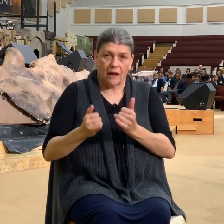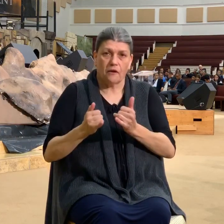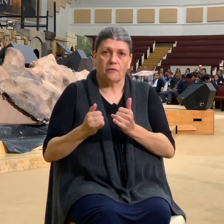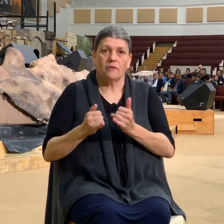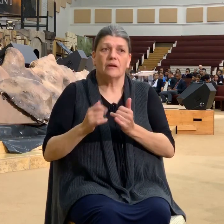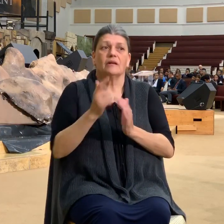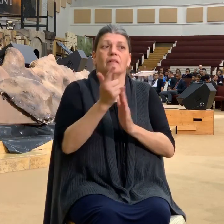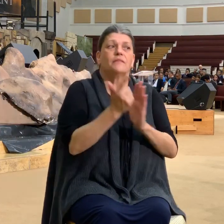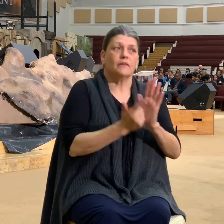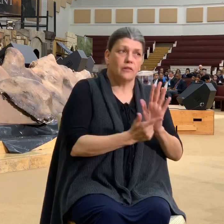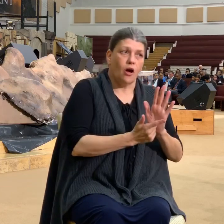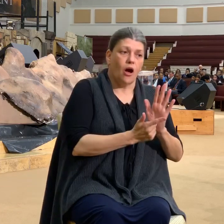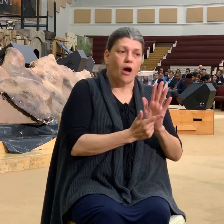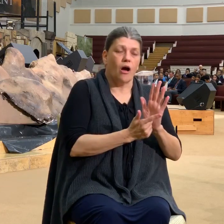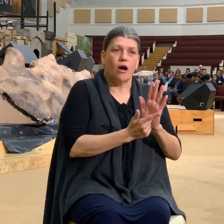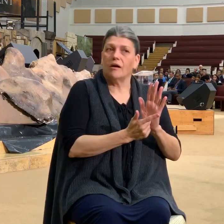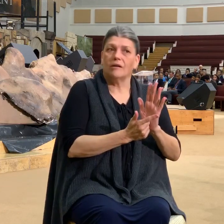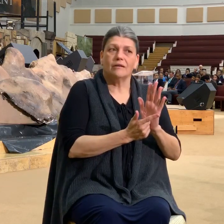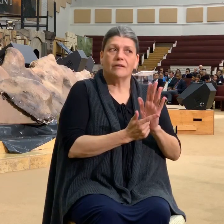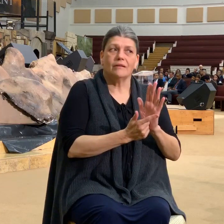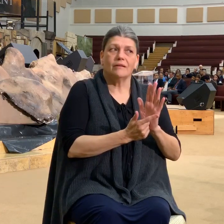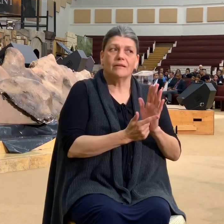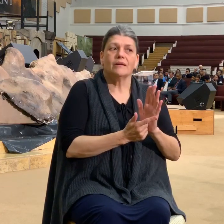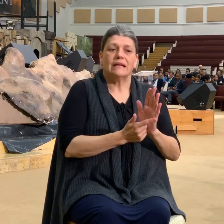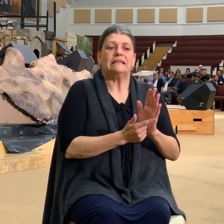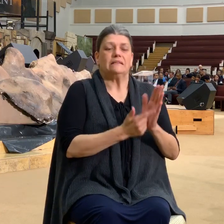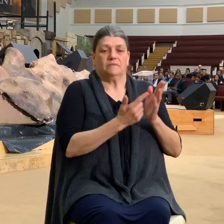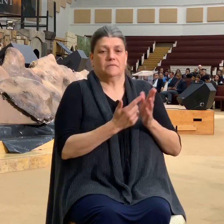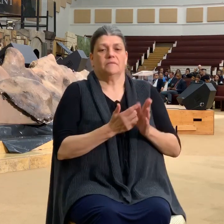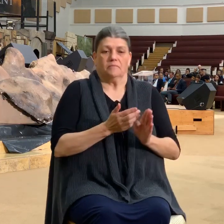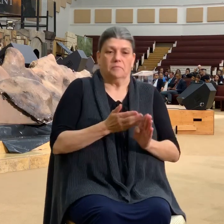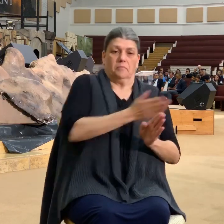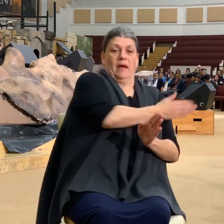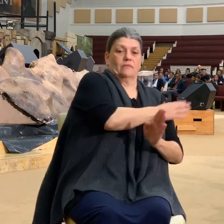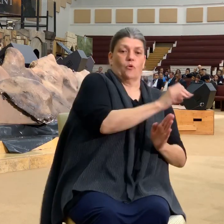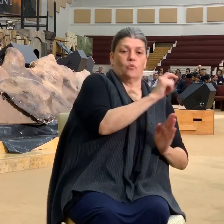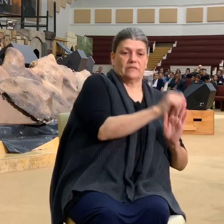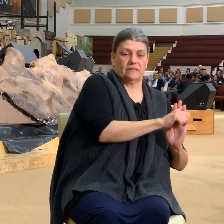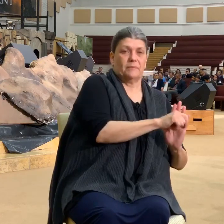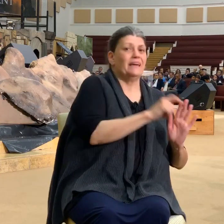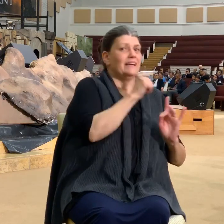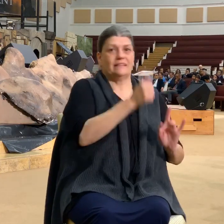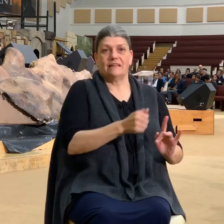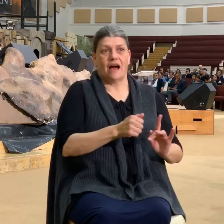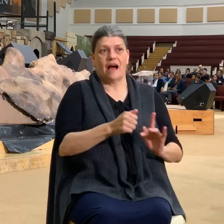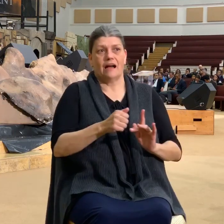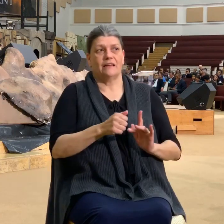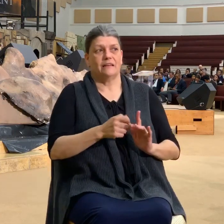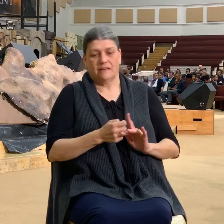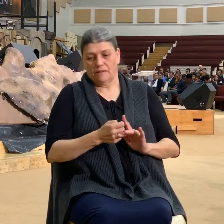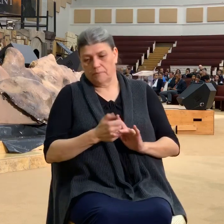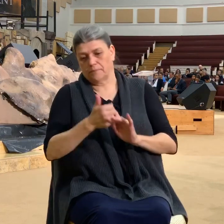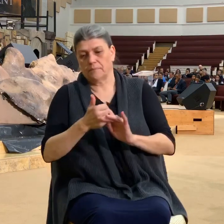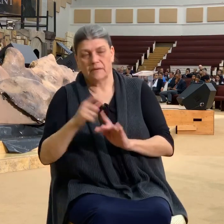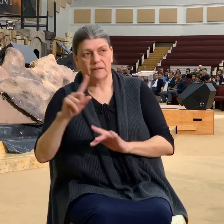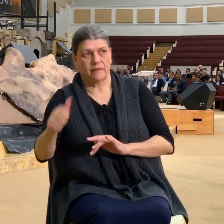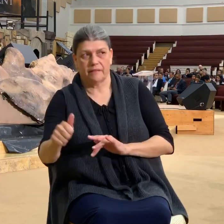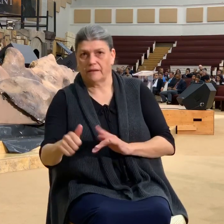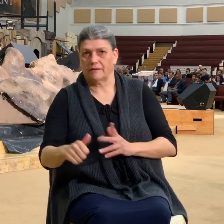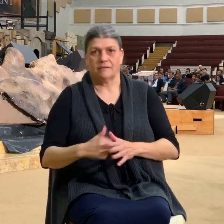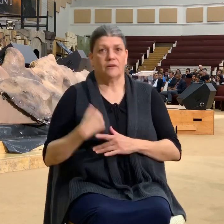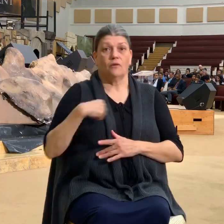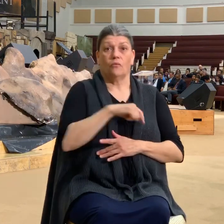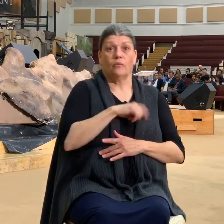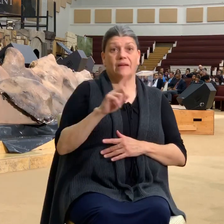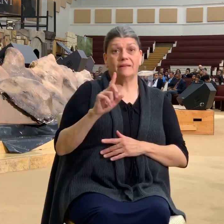the law passing did not dismiss tithing. And we tithe because the Word of God teaches us to